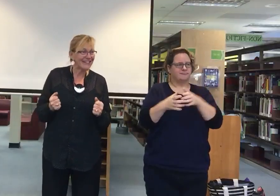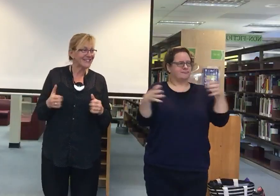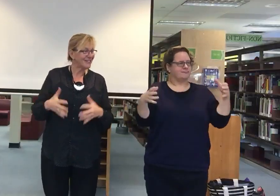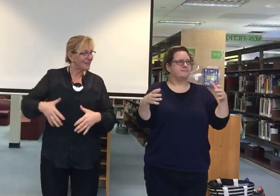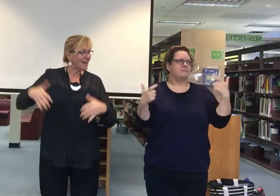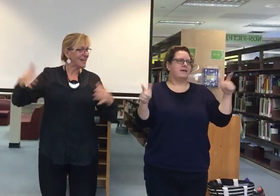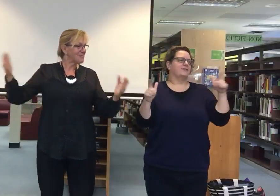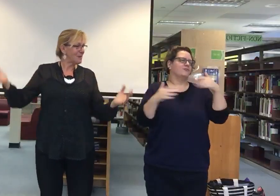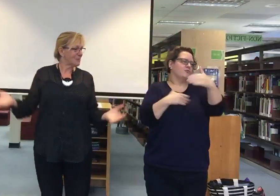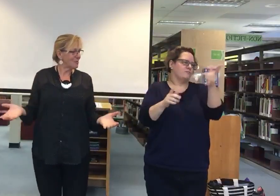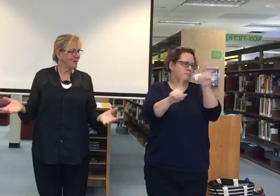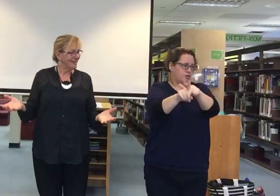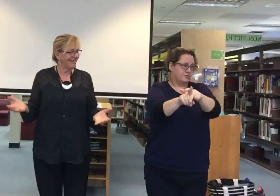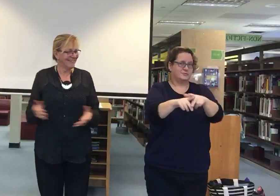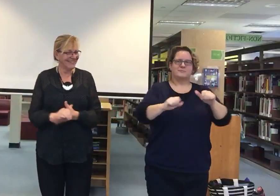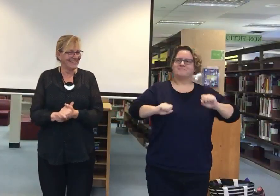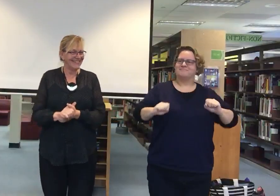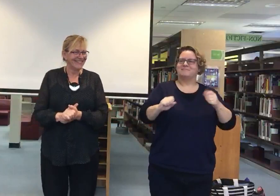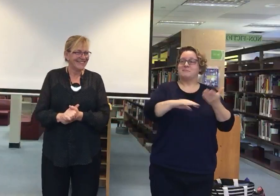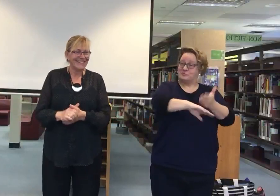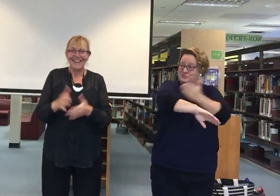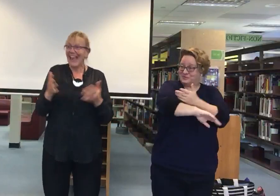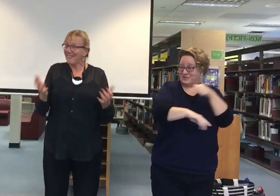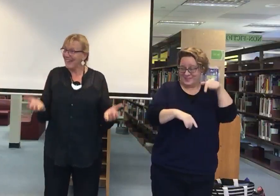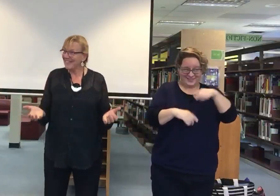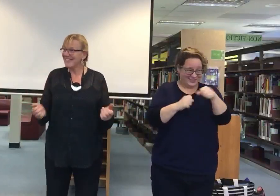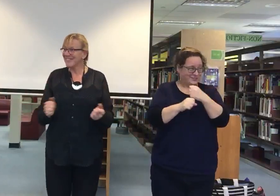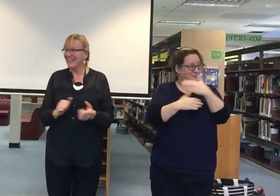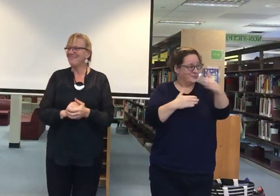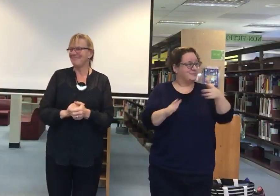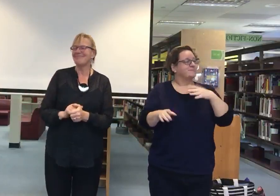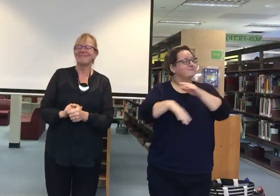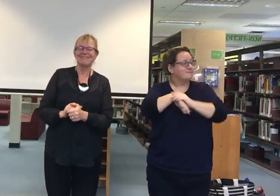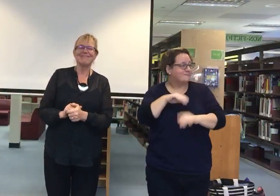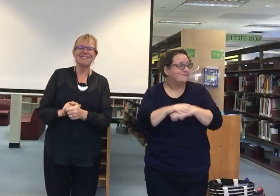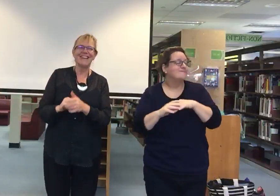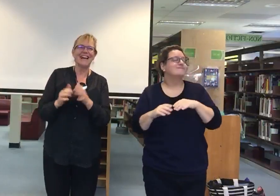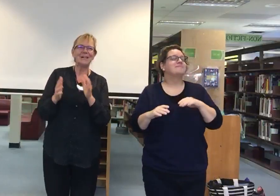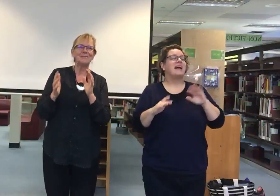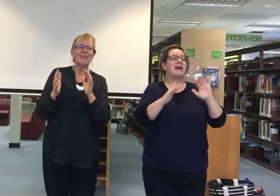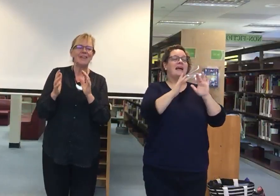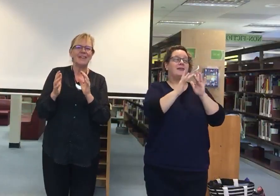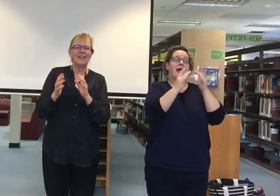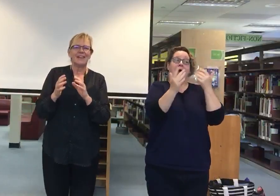better, right? So now we got a nice big room. Now we have internet.